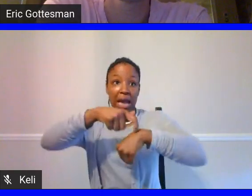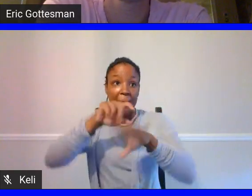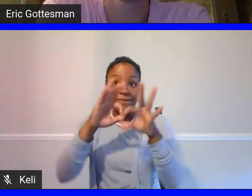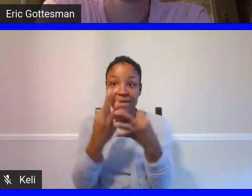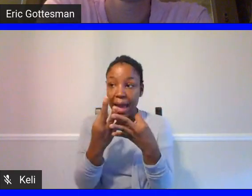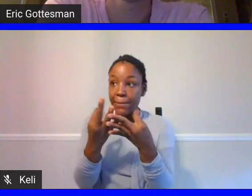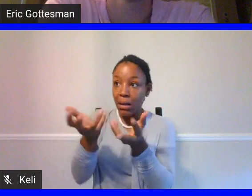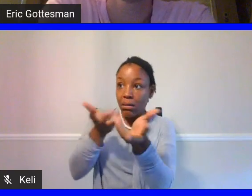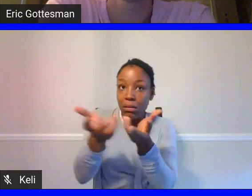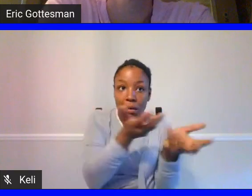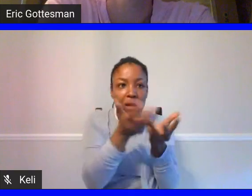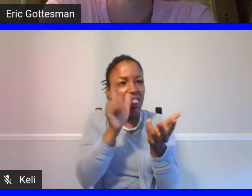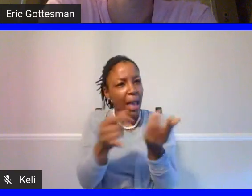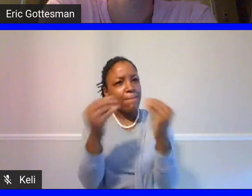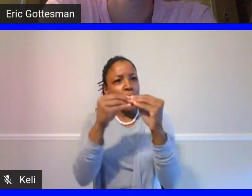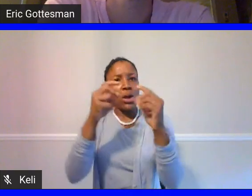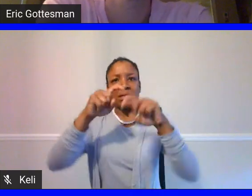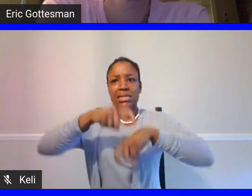to go inward.